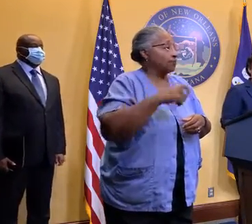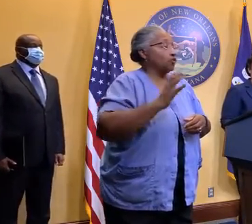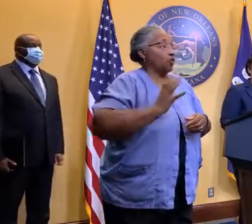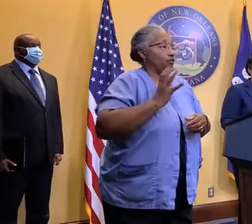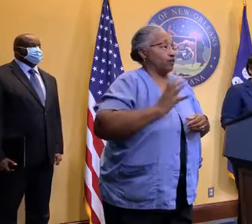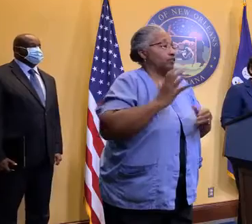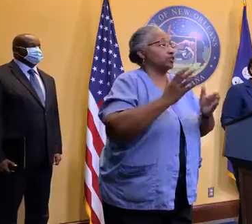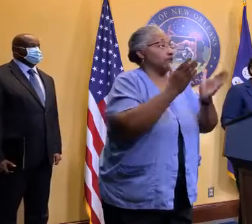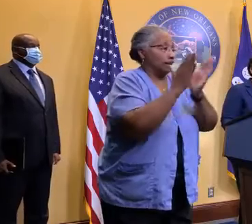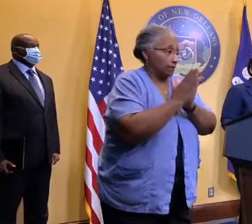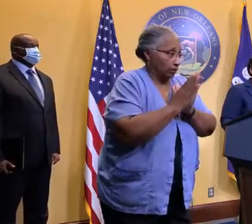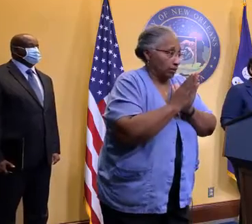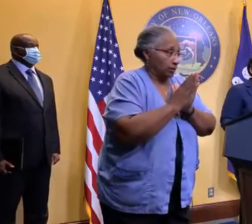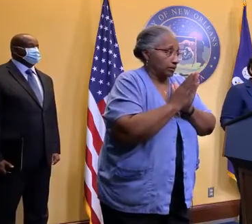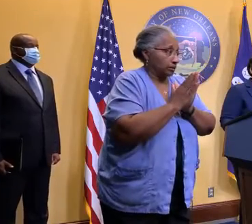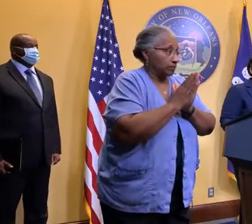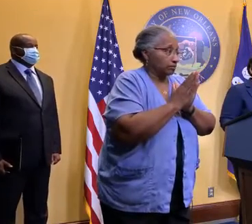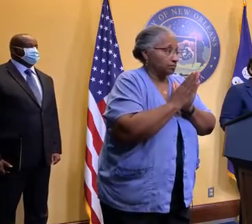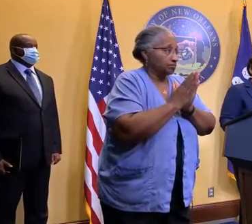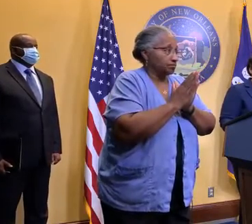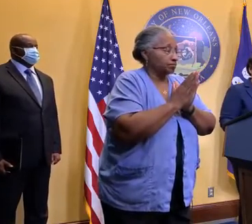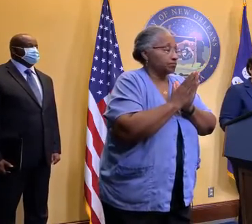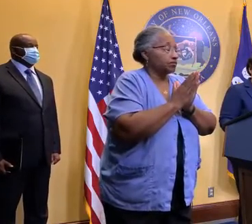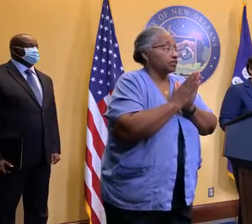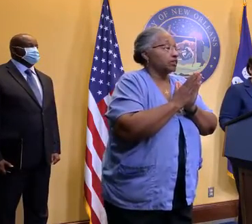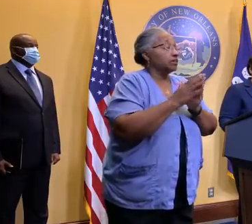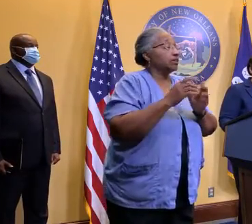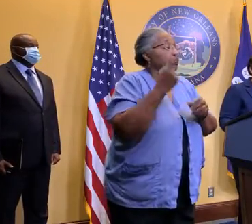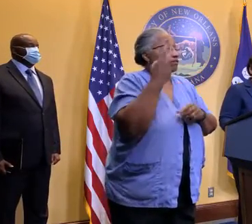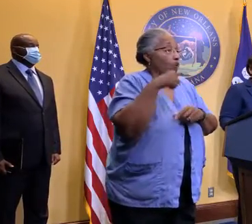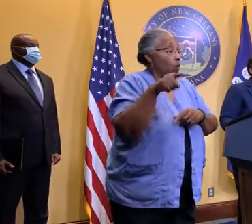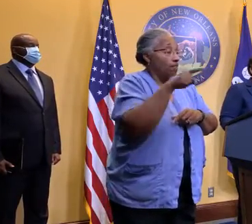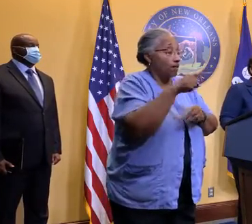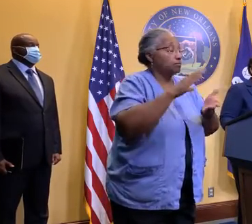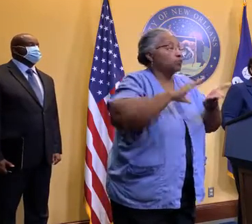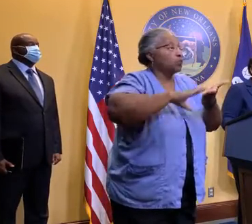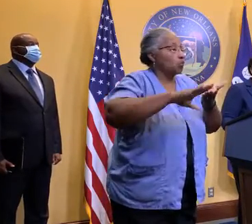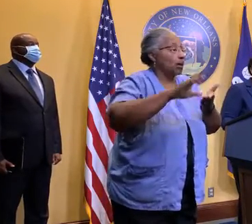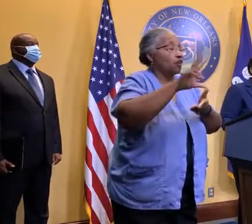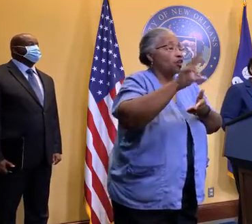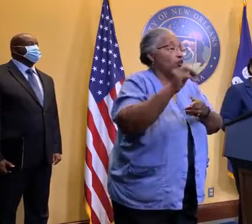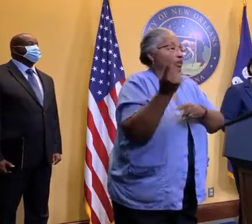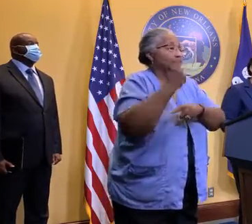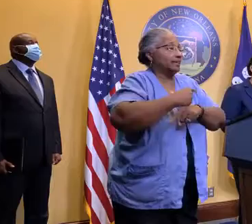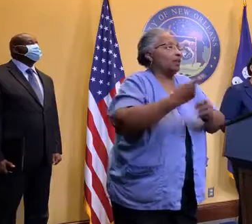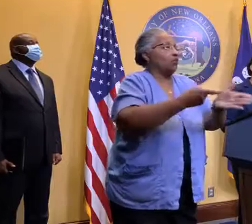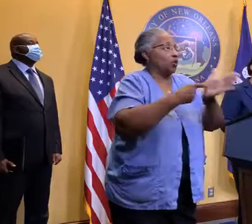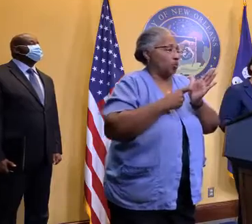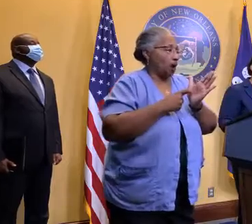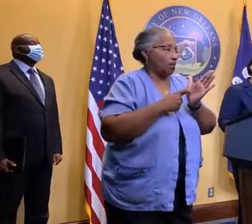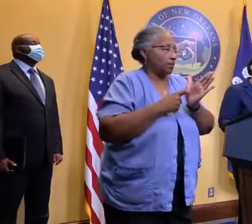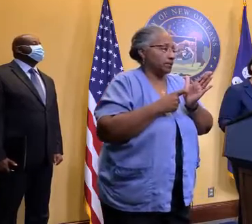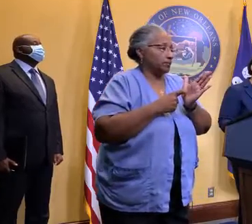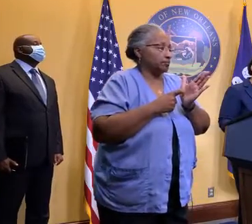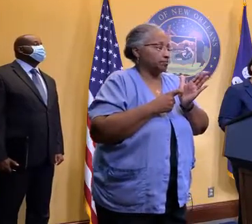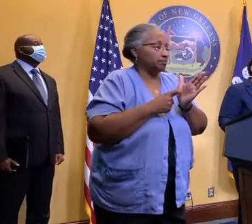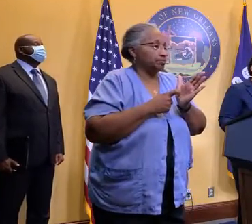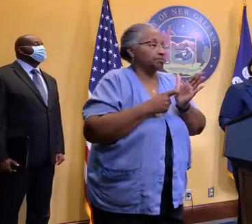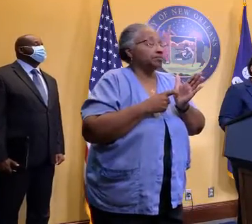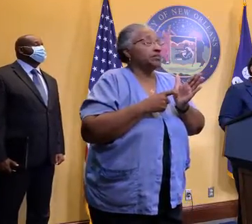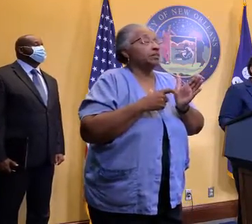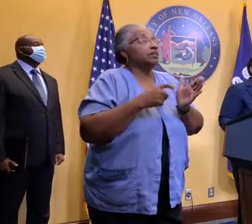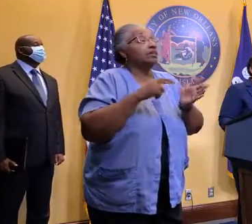request, in which I have for them to waive the 30-day requirement. This would require